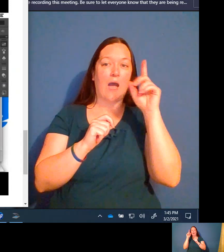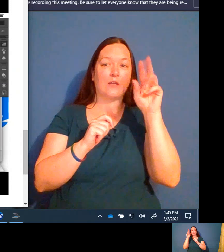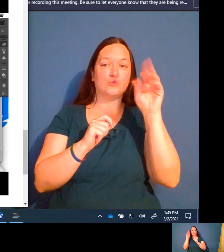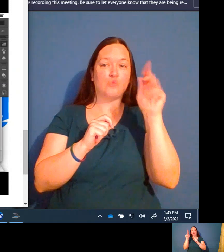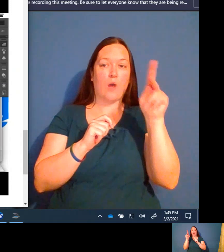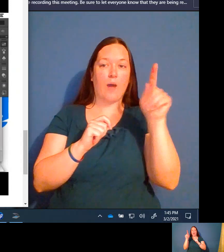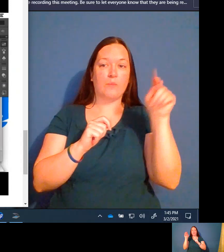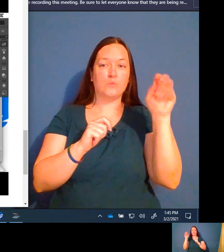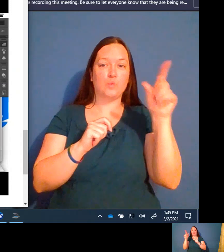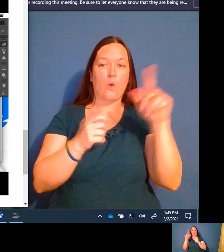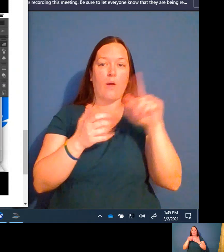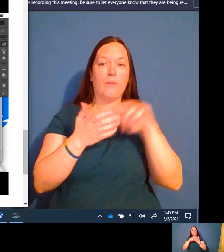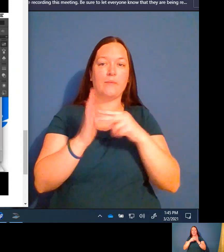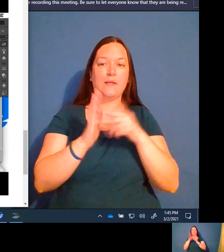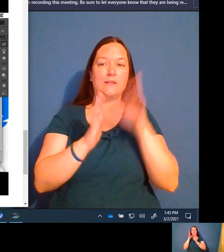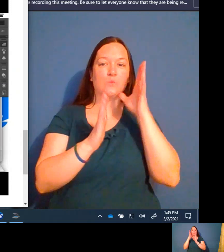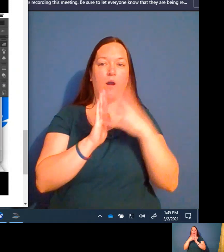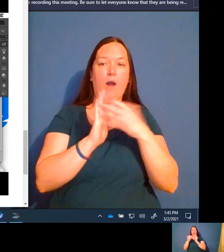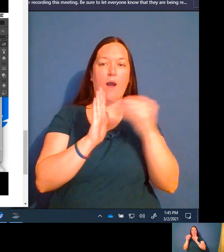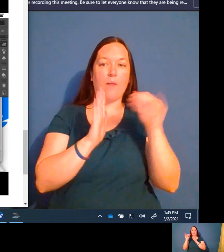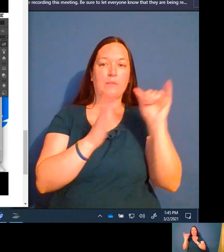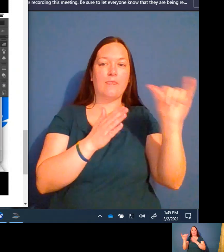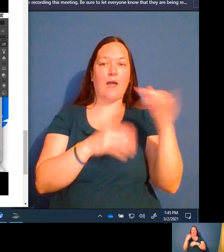watch. See?